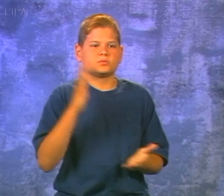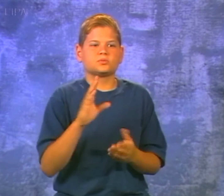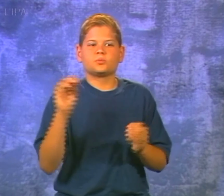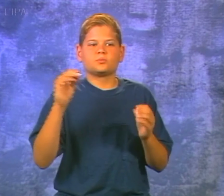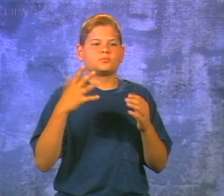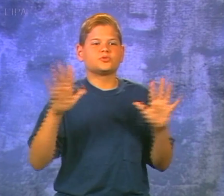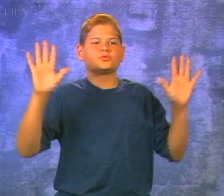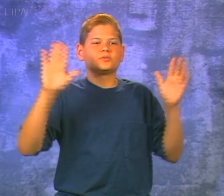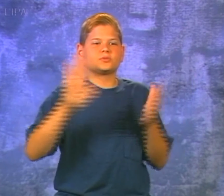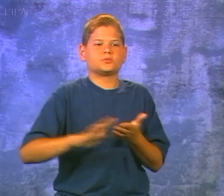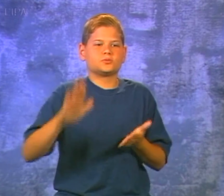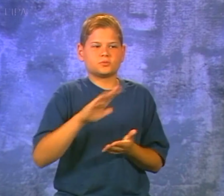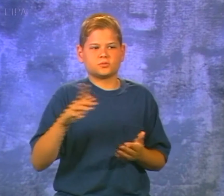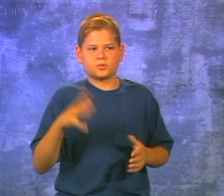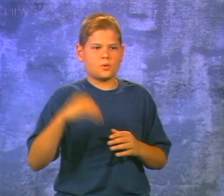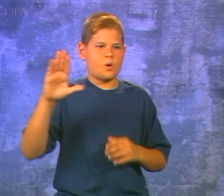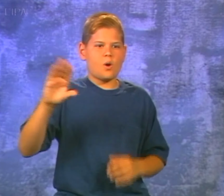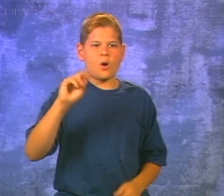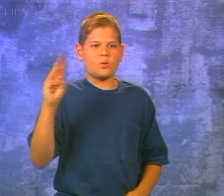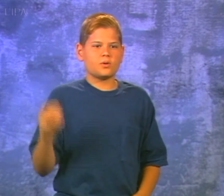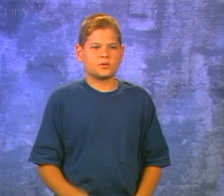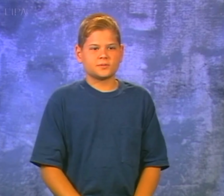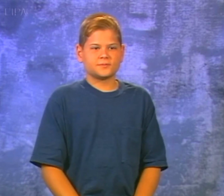And he has one more year and then he'll be finished with college.